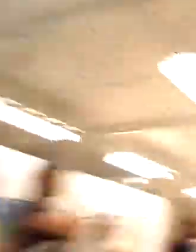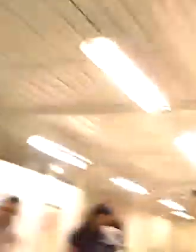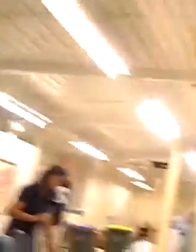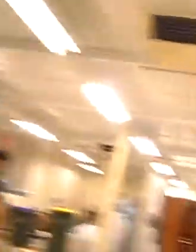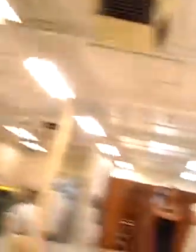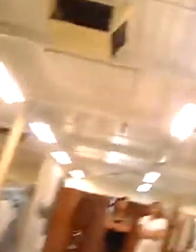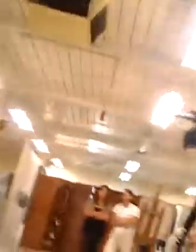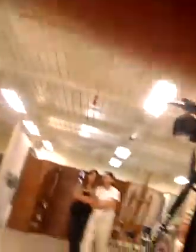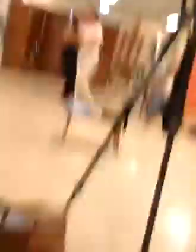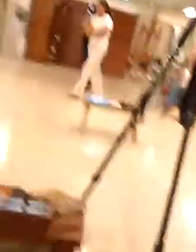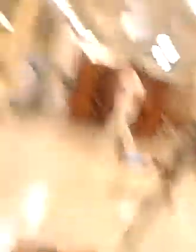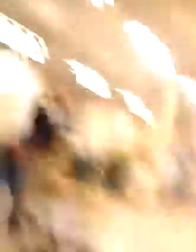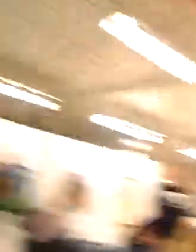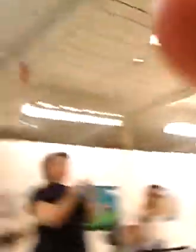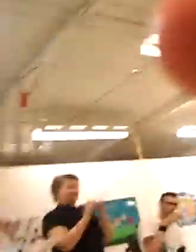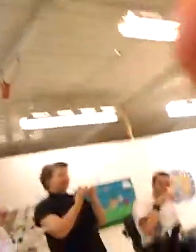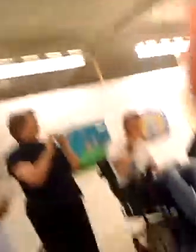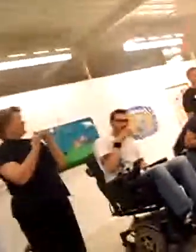Lawrence Woods.